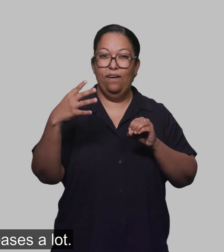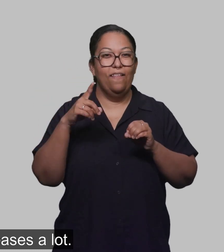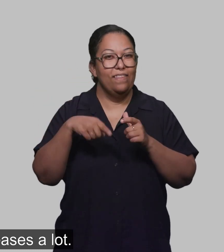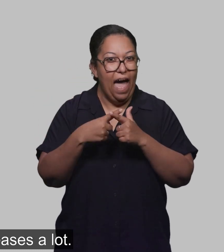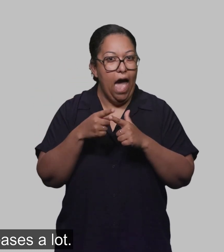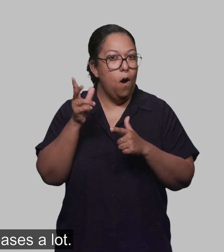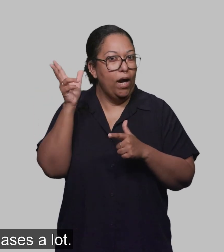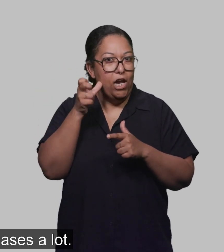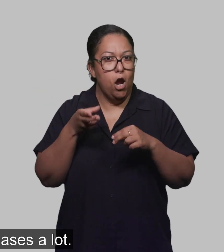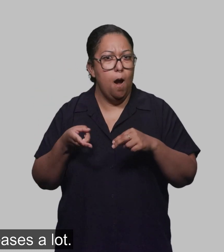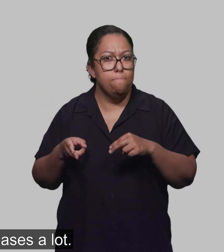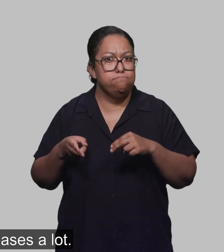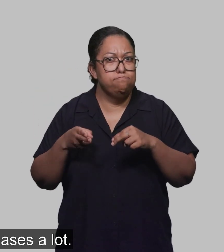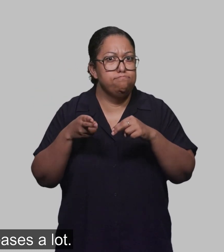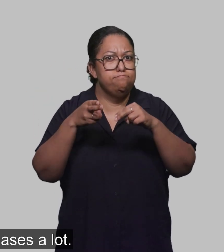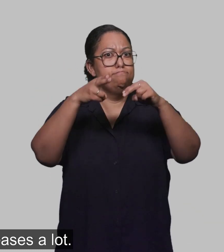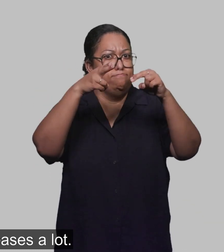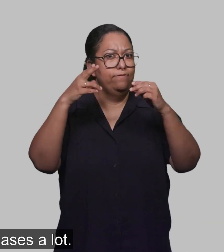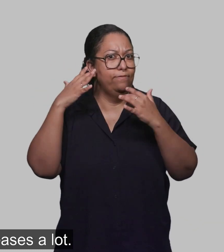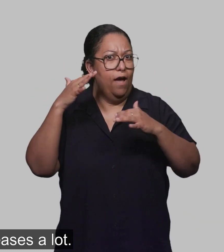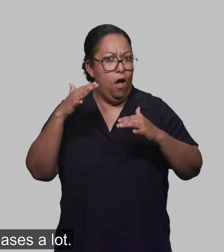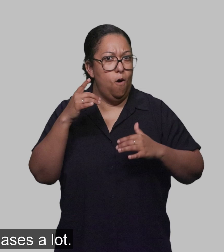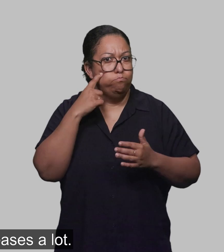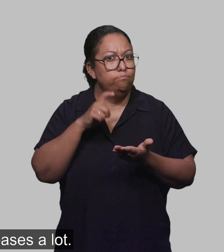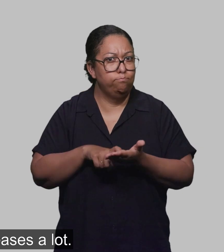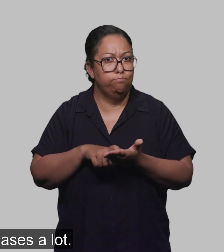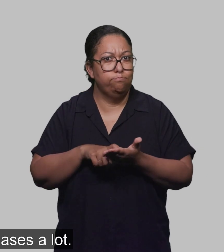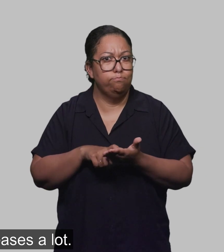then it increases a lot.